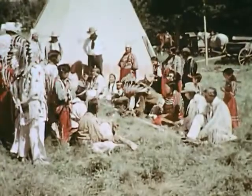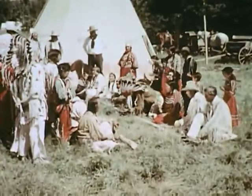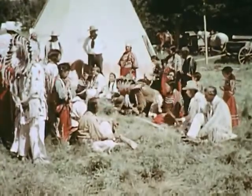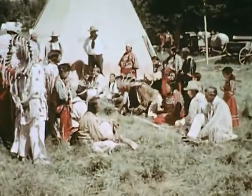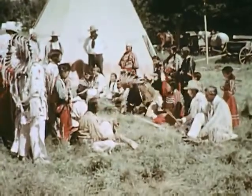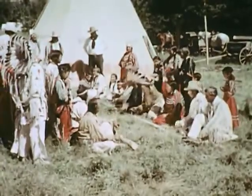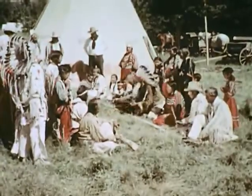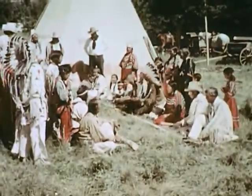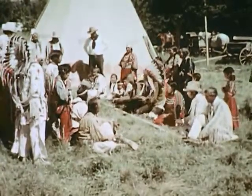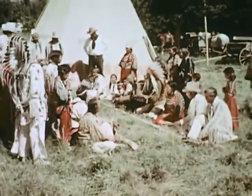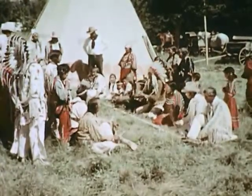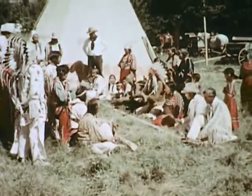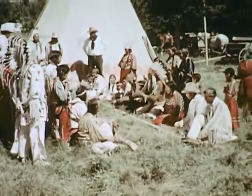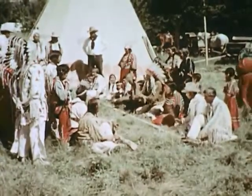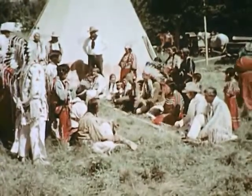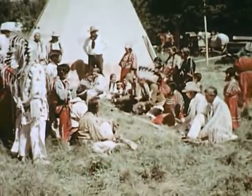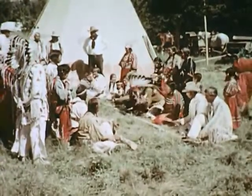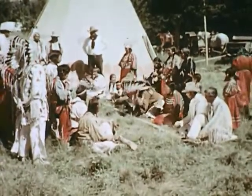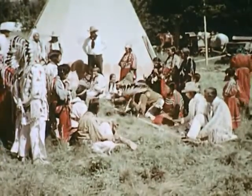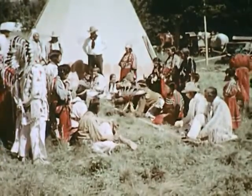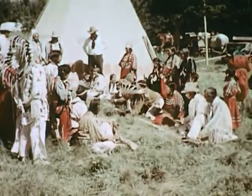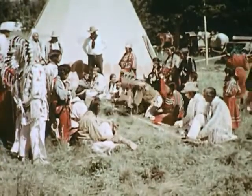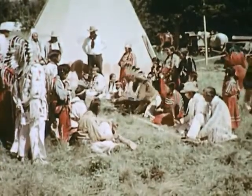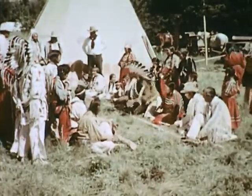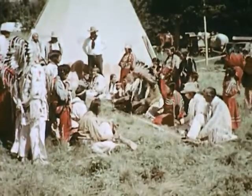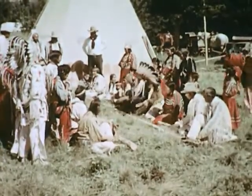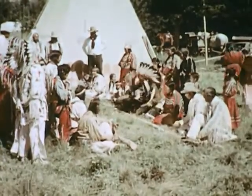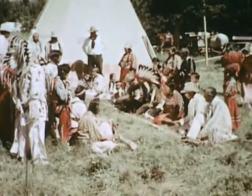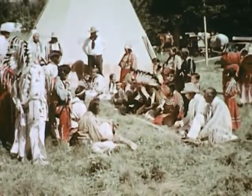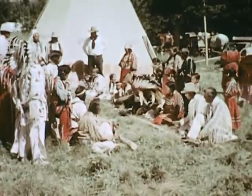One group is playing the ever-popular hand game, or stick game.